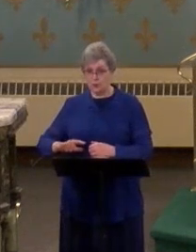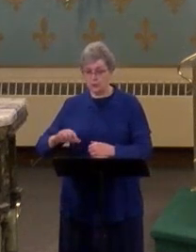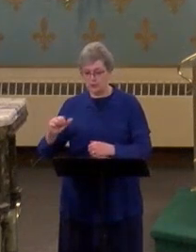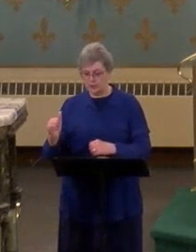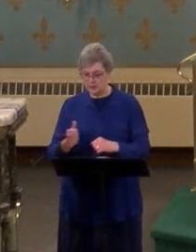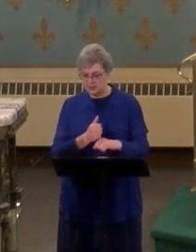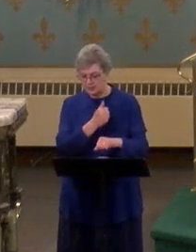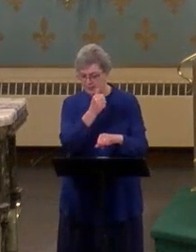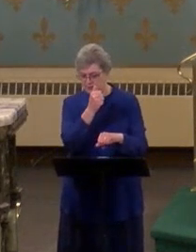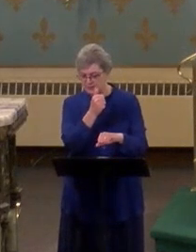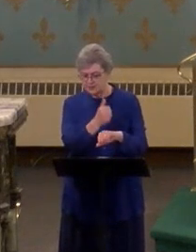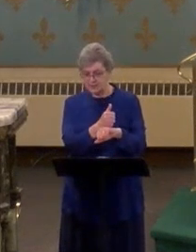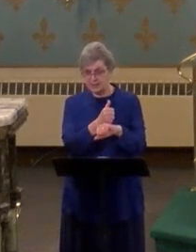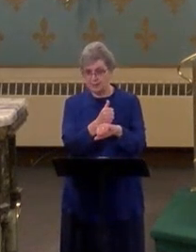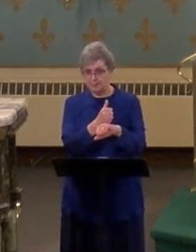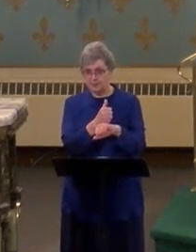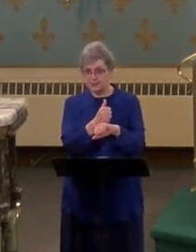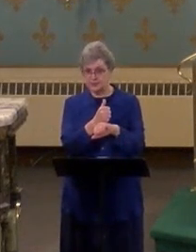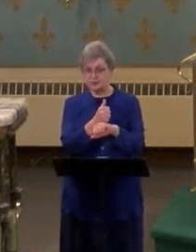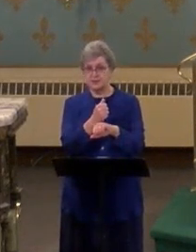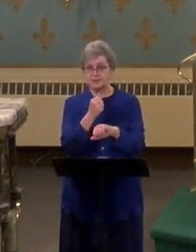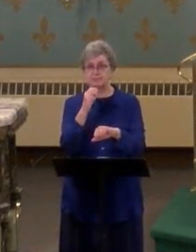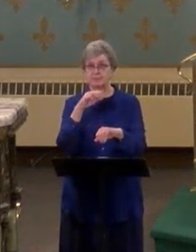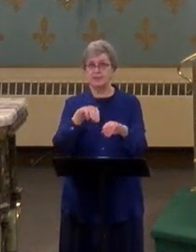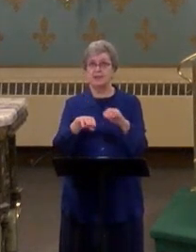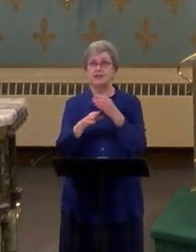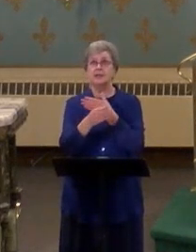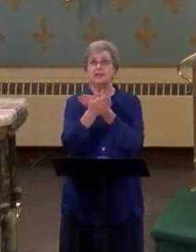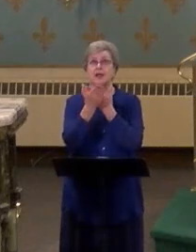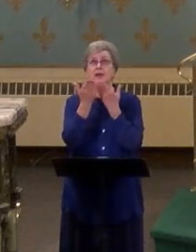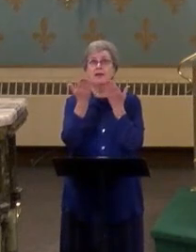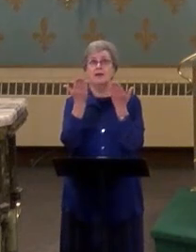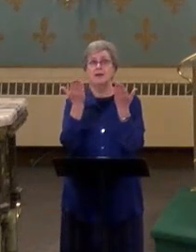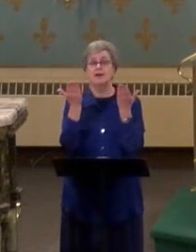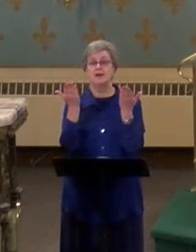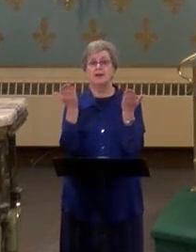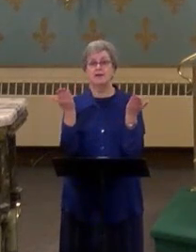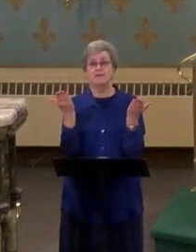Lord has set his throne in